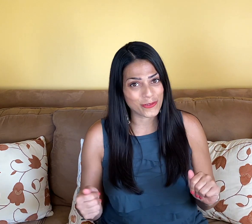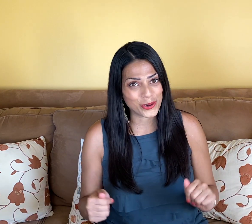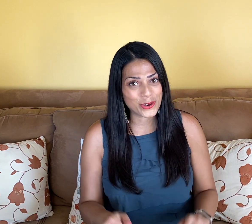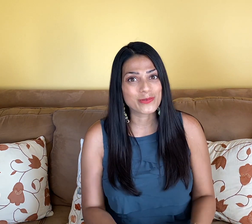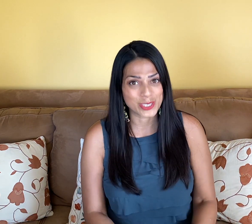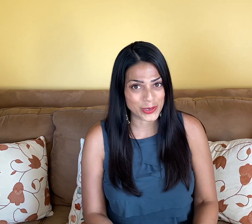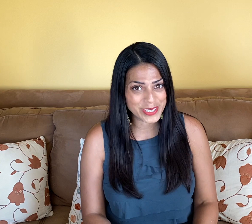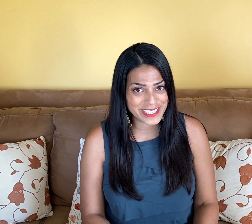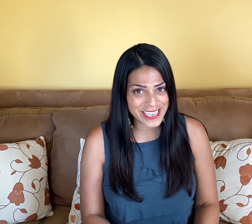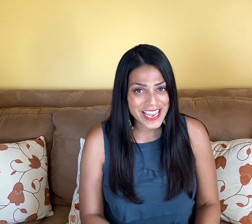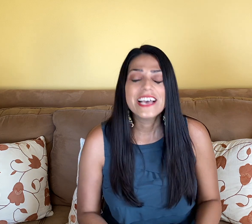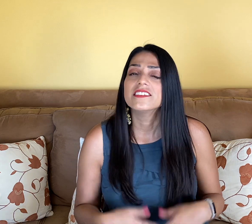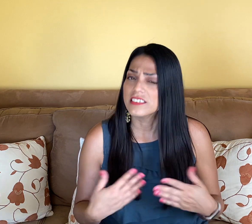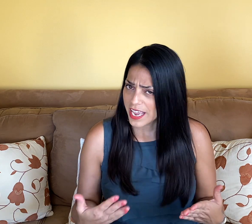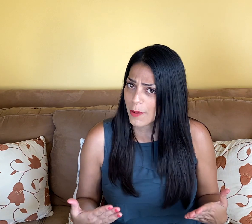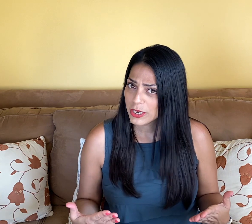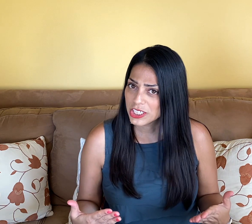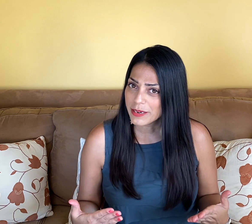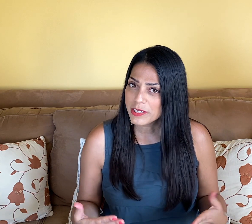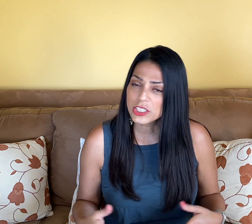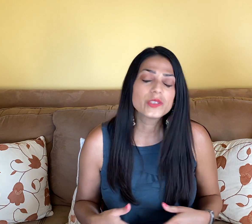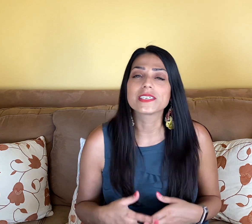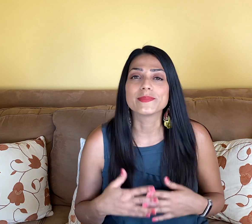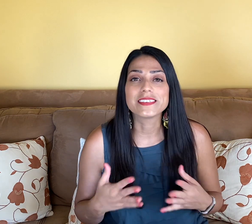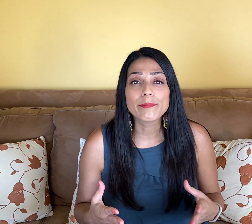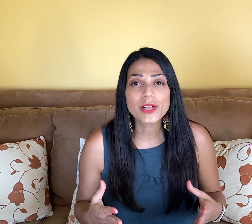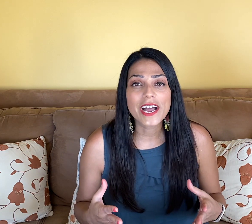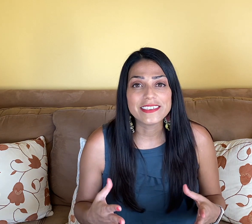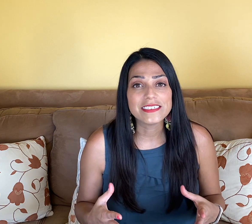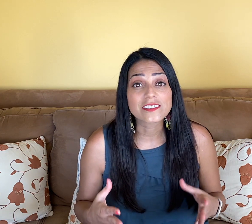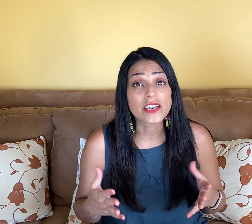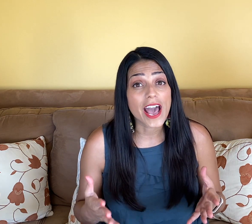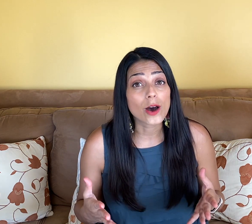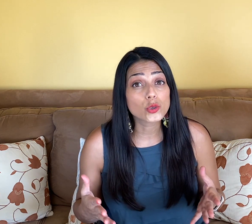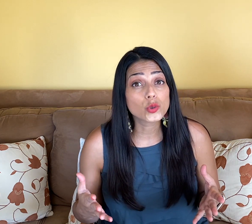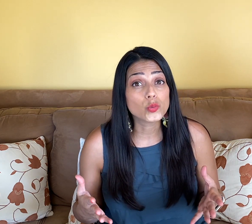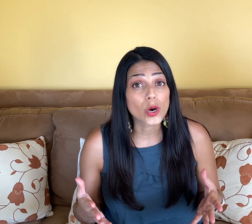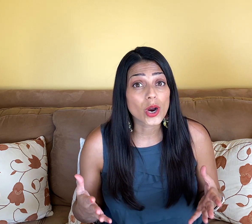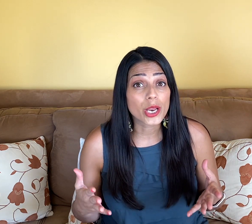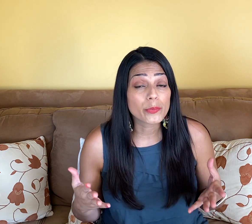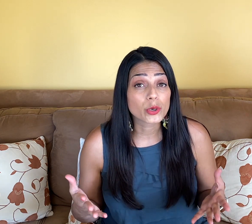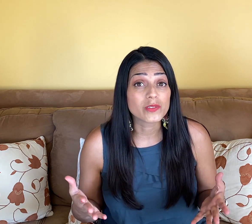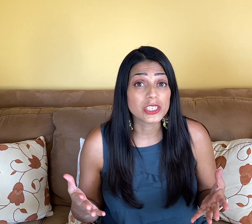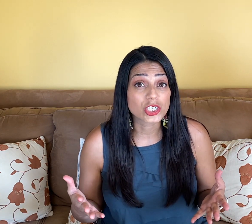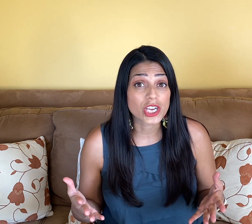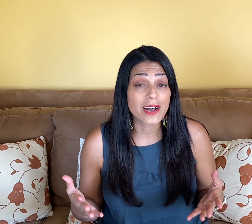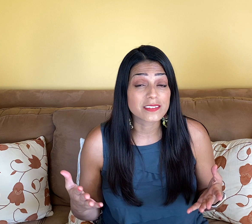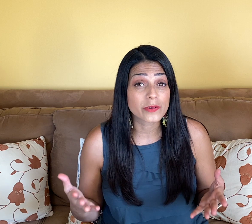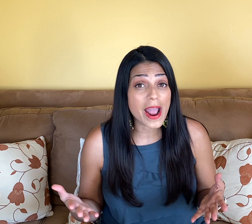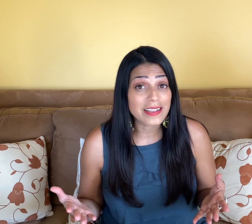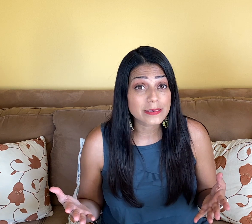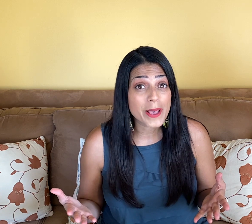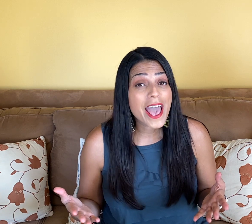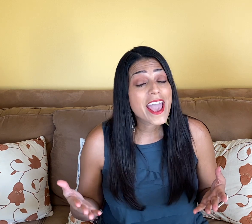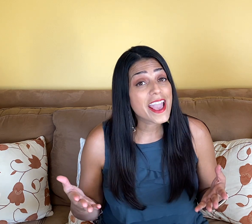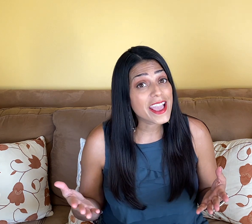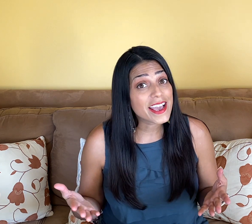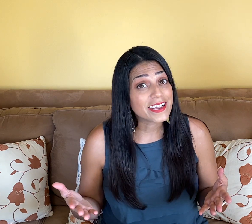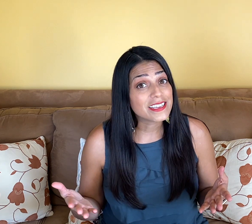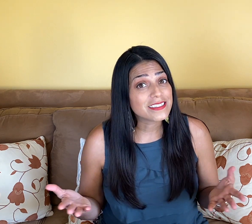powerful results. Today, I want to share with you some simple ideas on how to work on improving your child's grasp, and it's